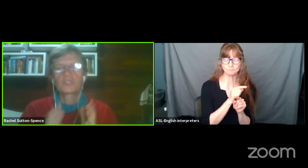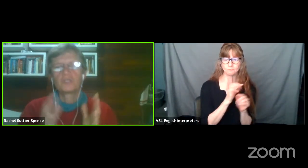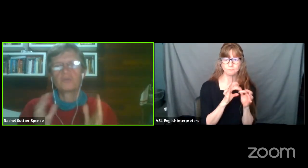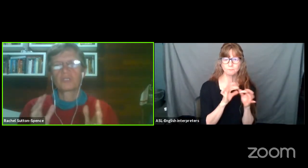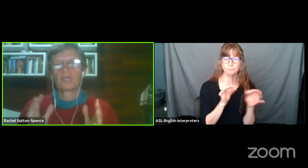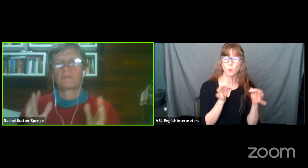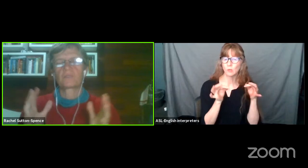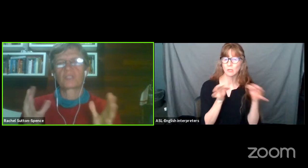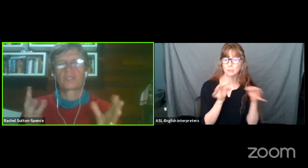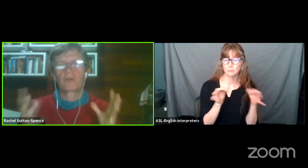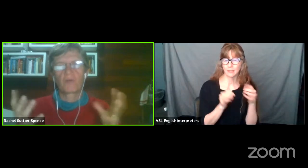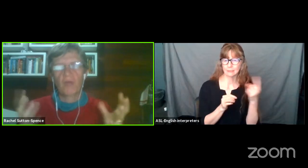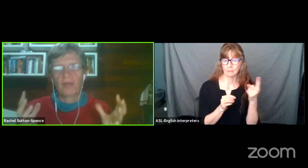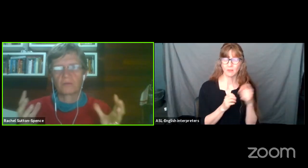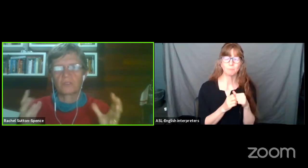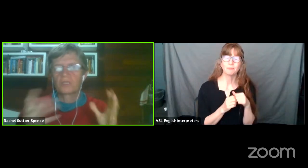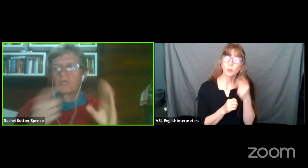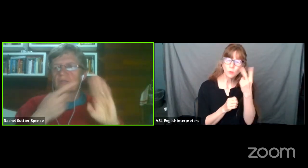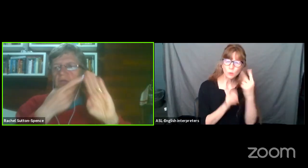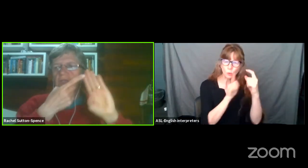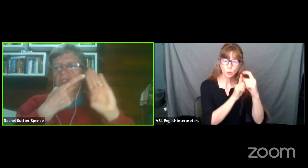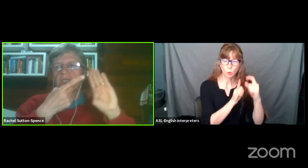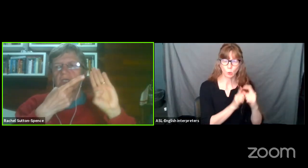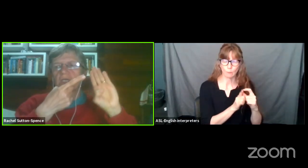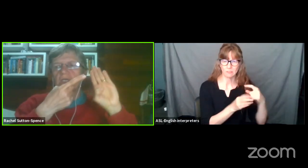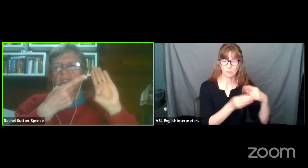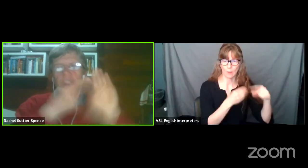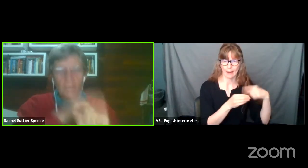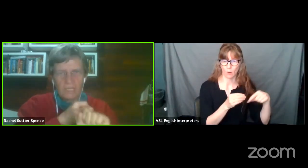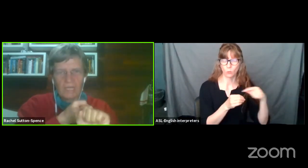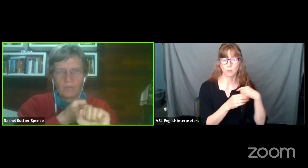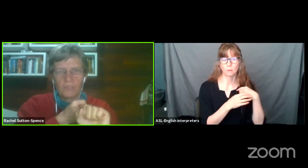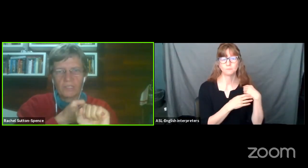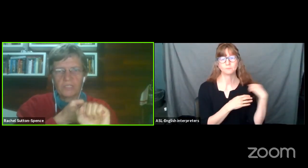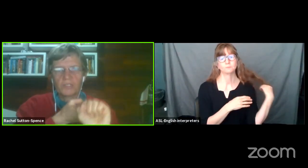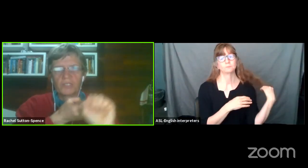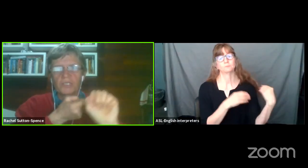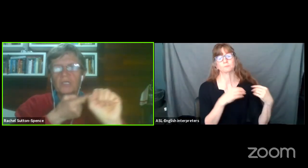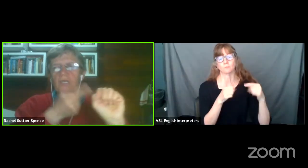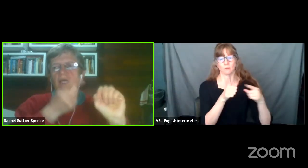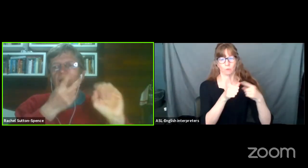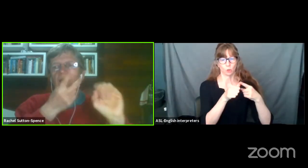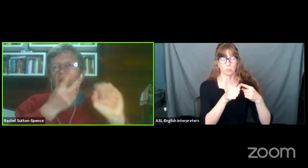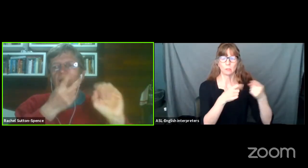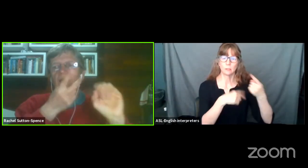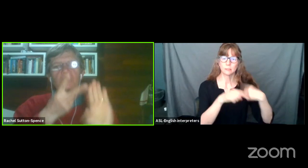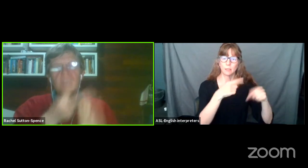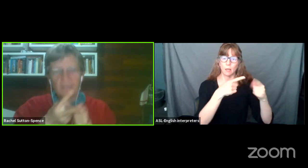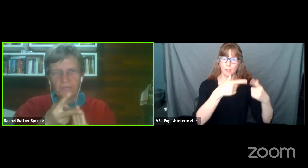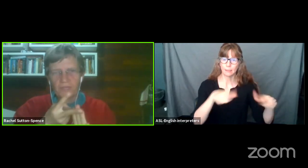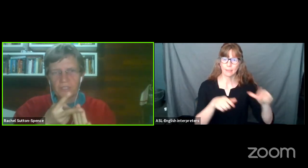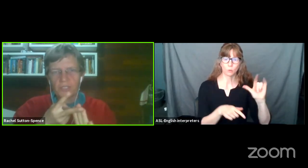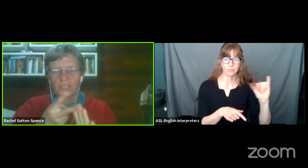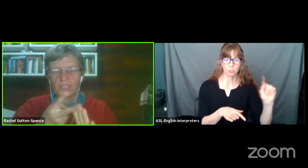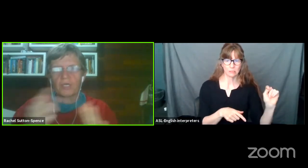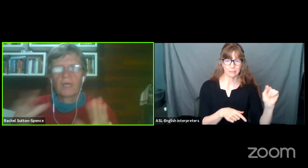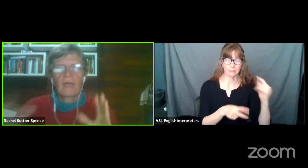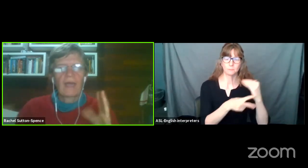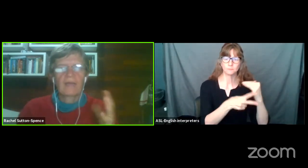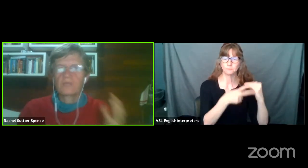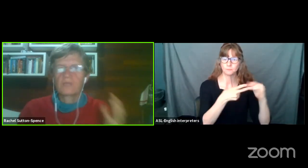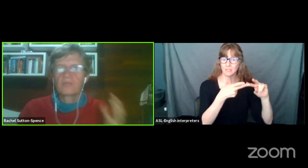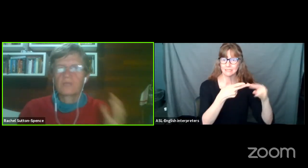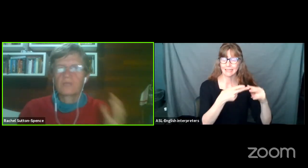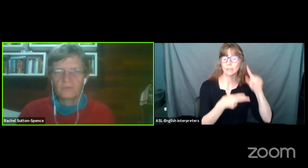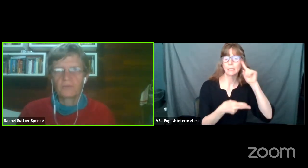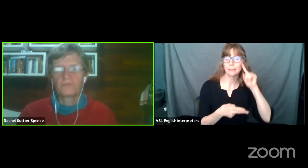bit. There are 2 terms that are around. There is sign language literature and there is deaf literature.